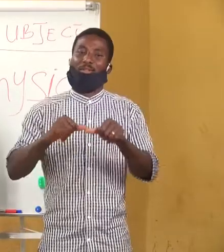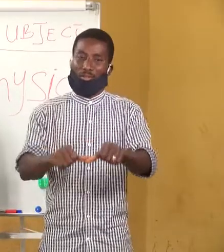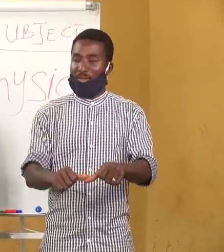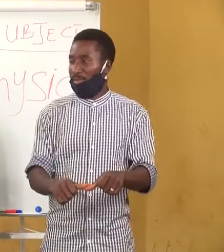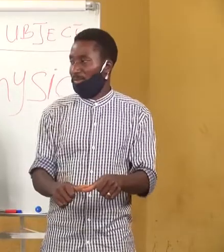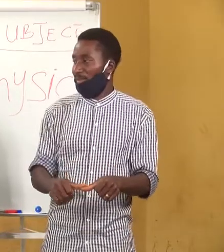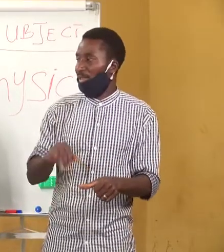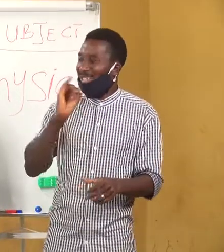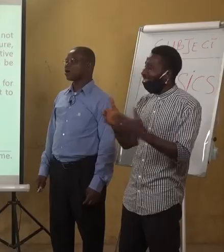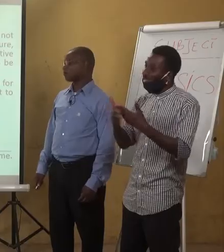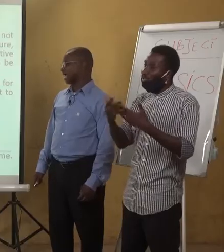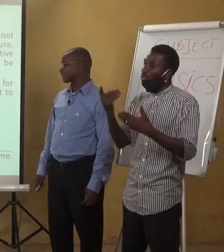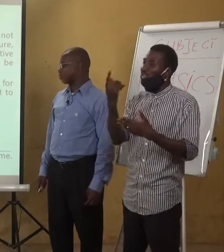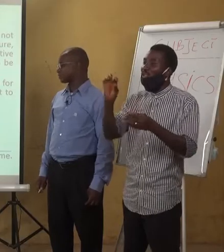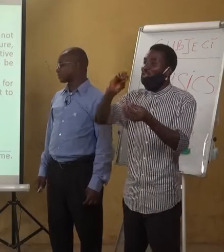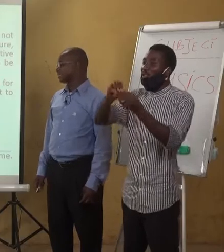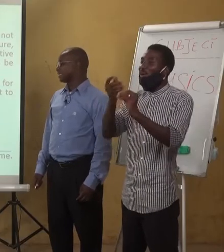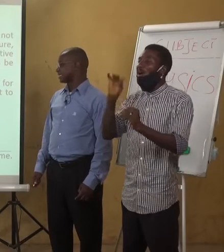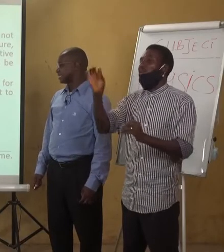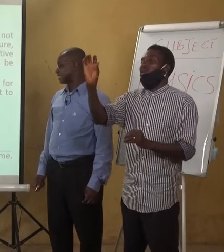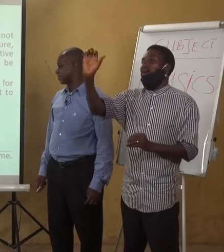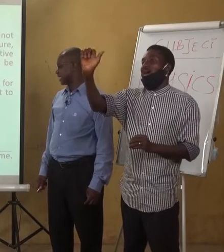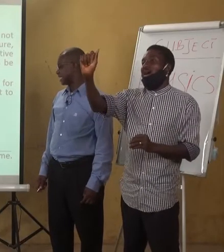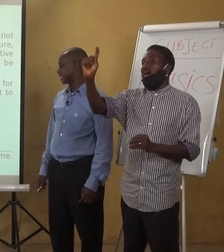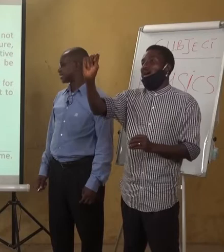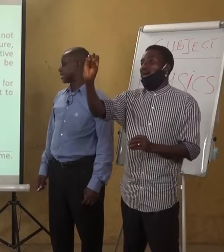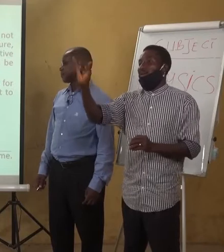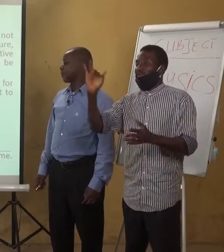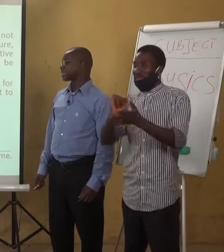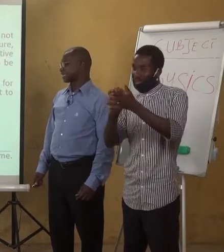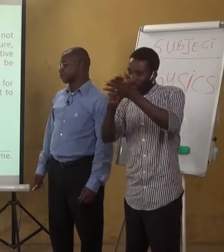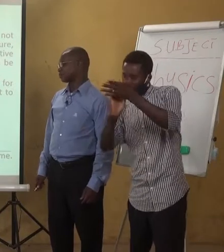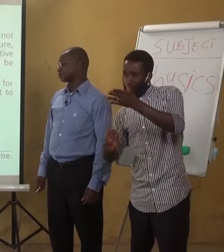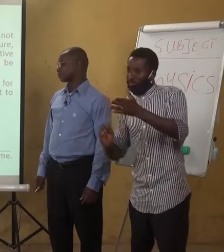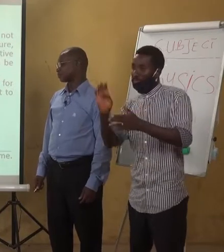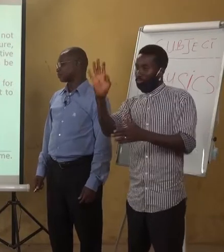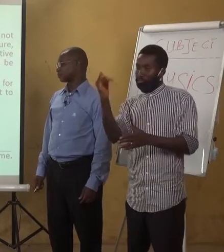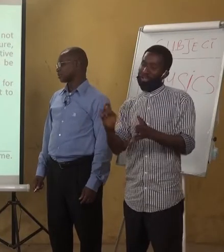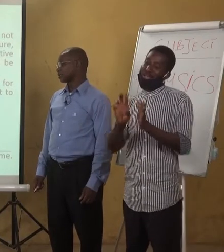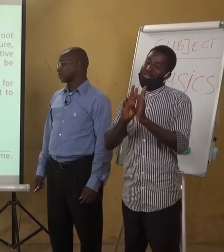the ratio of the number of atoms disintegrated per second